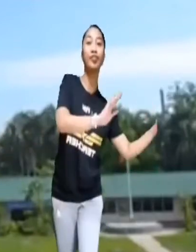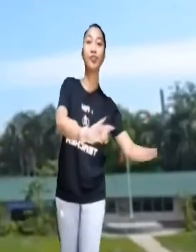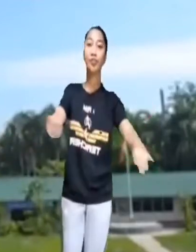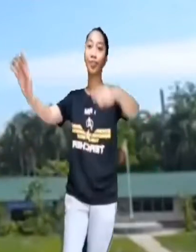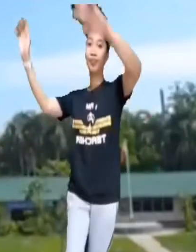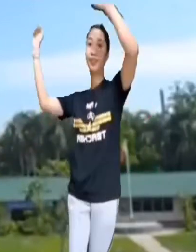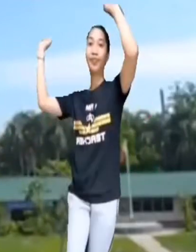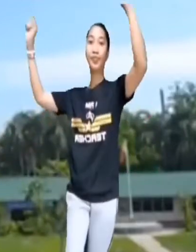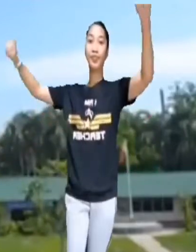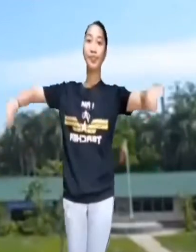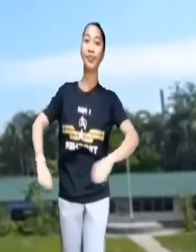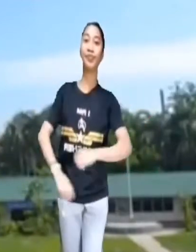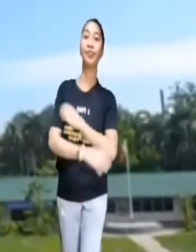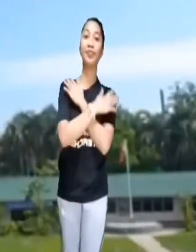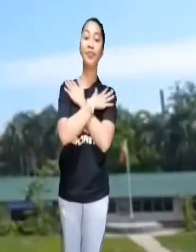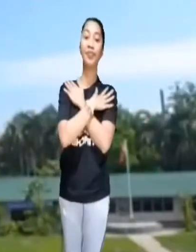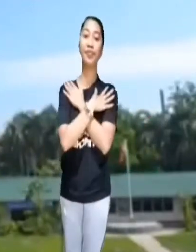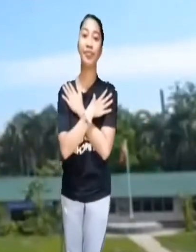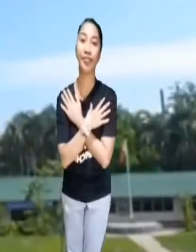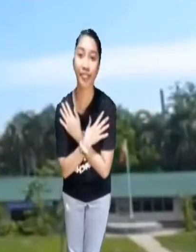he loves me.